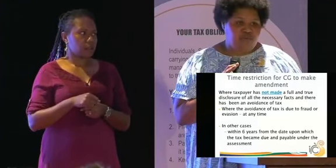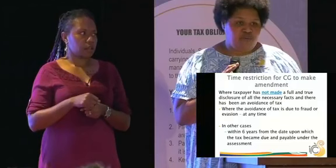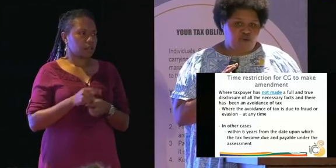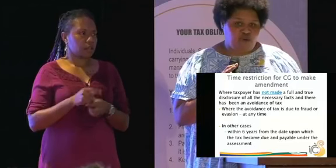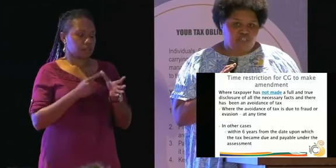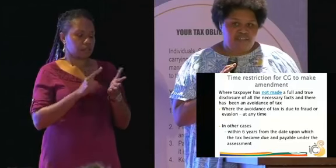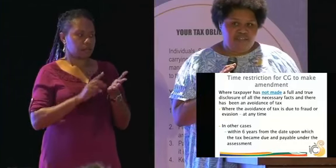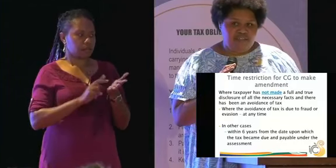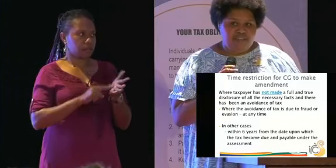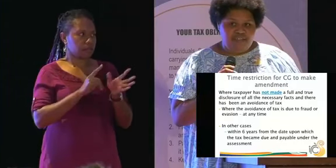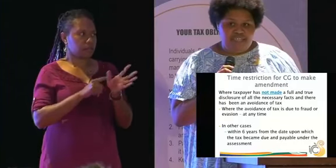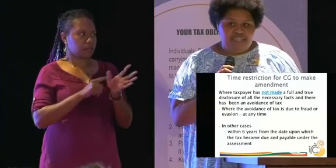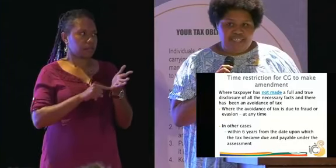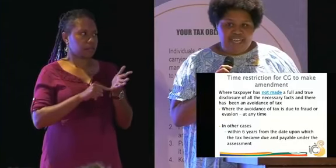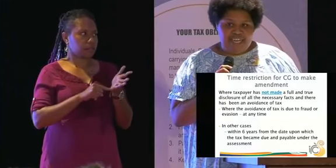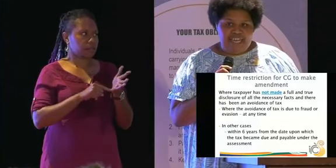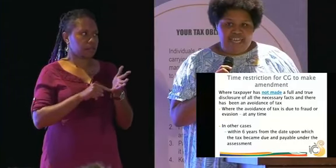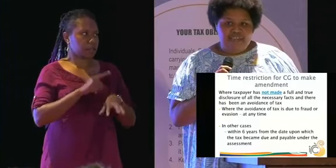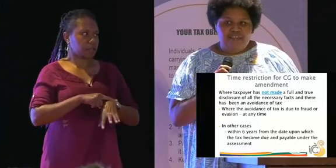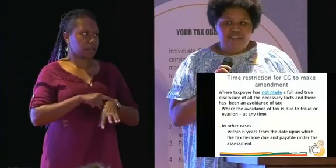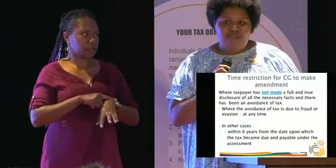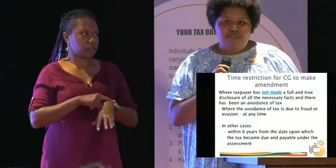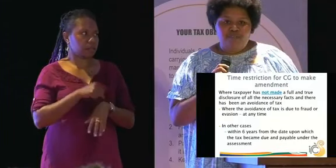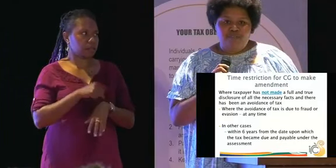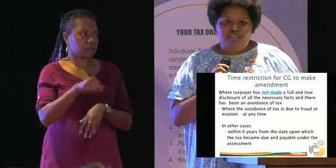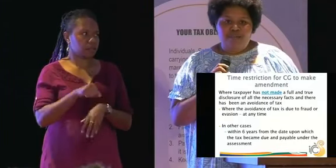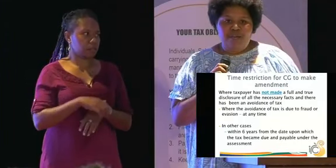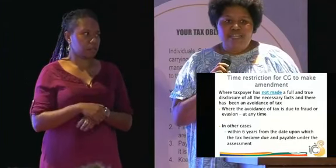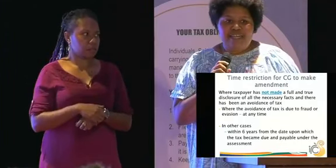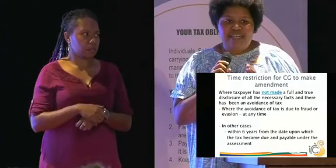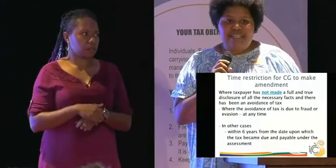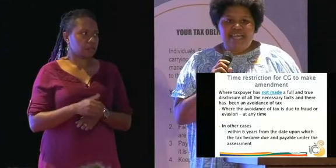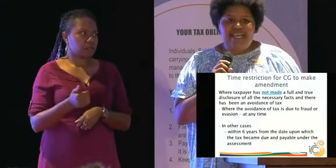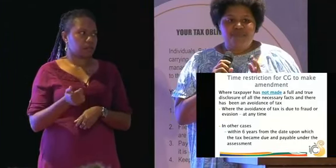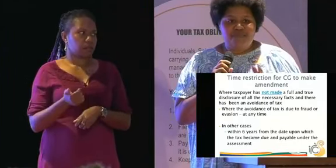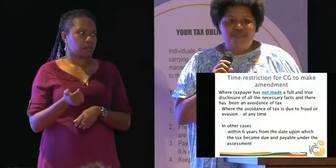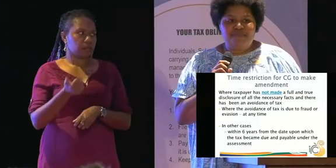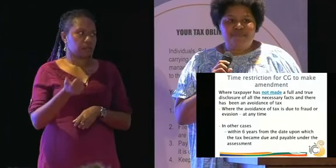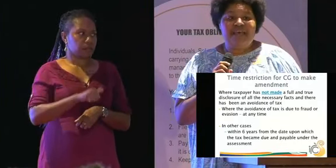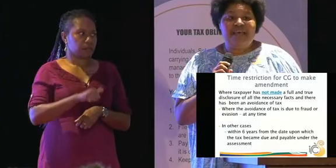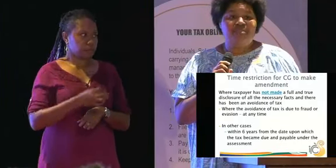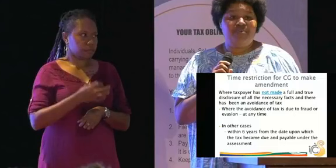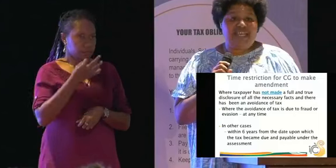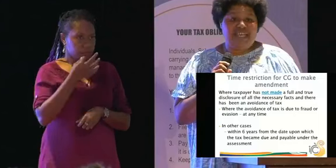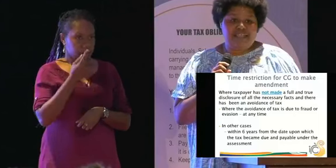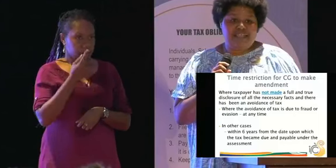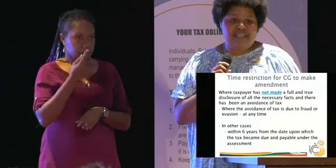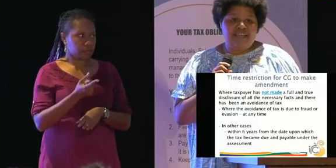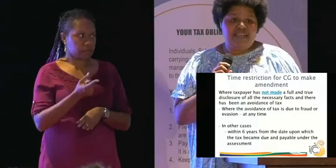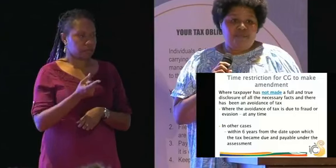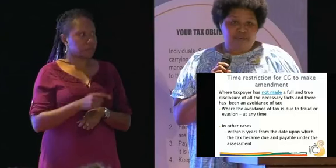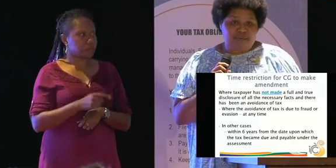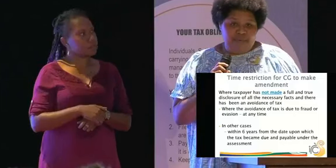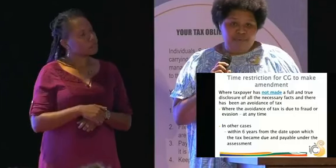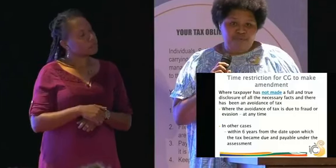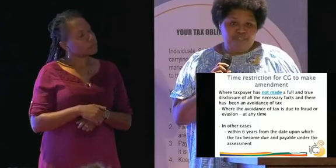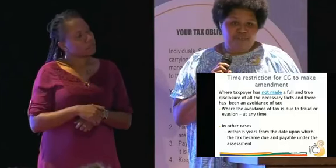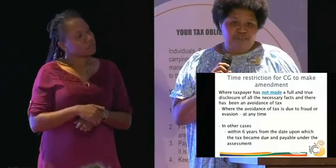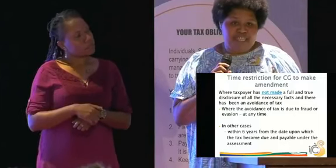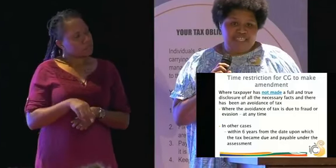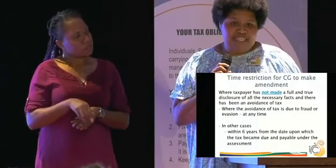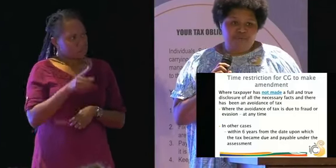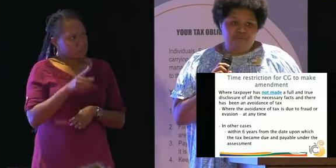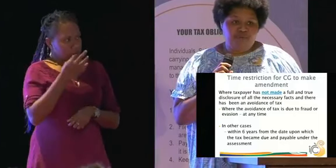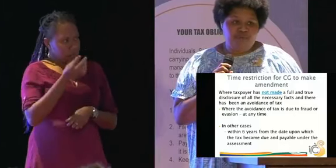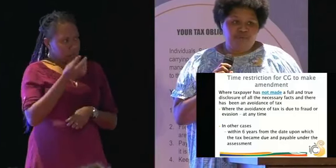return that you lodged. Is it clear? So suppose you get man this return, you put him, and then after 20 years, we apply him or